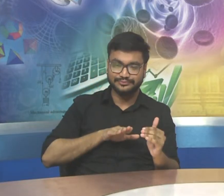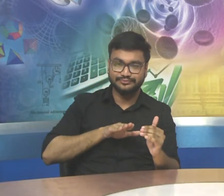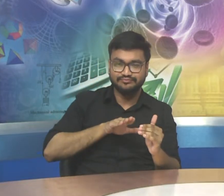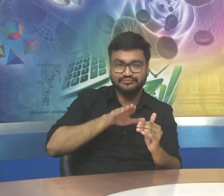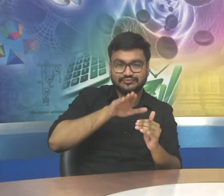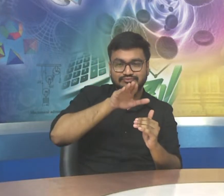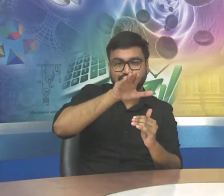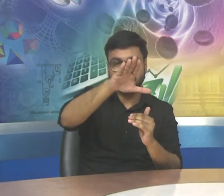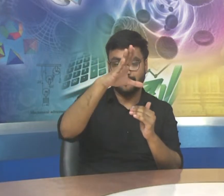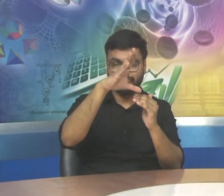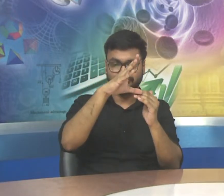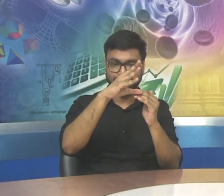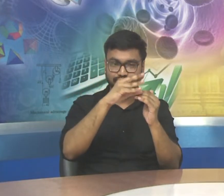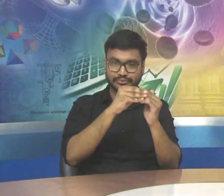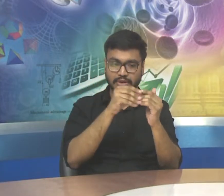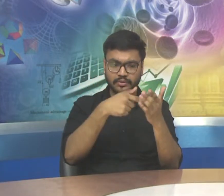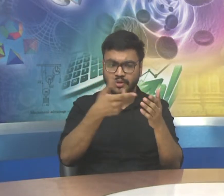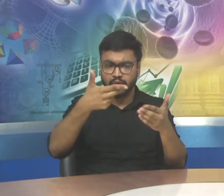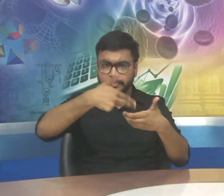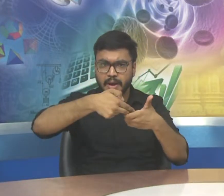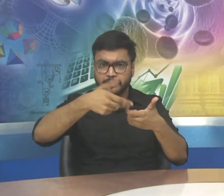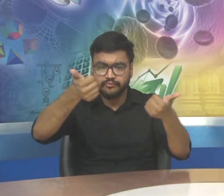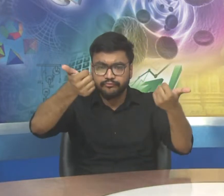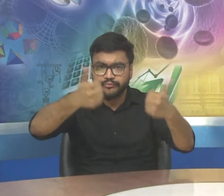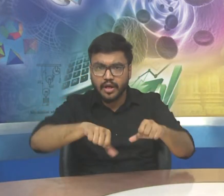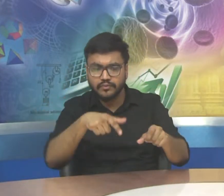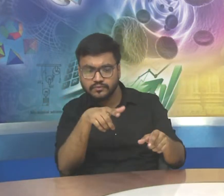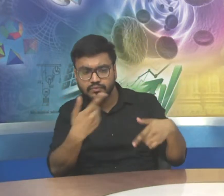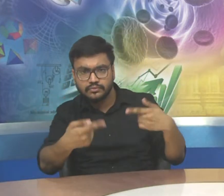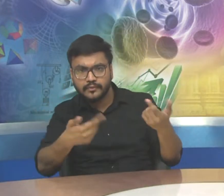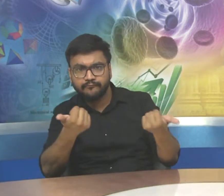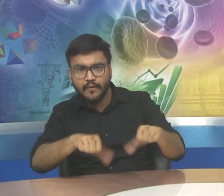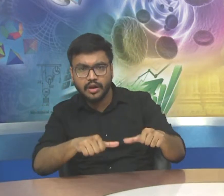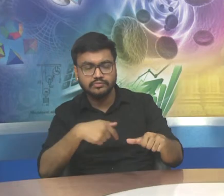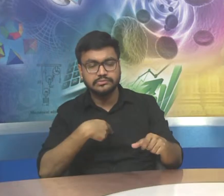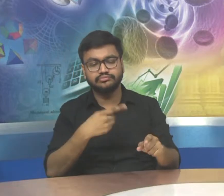To take part or help in something.